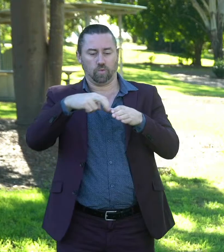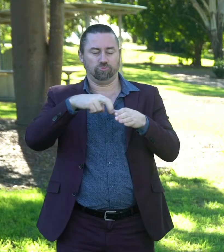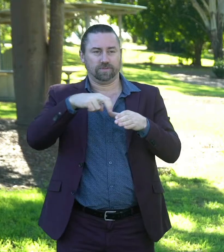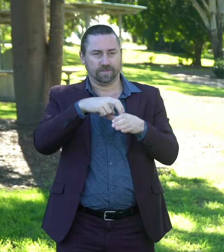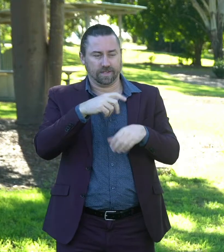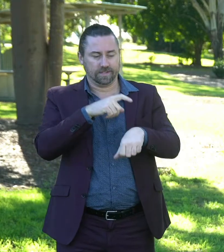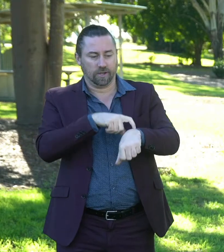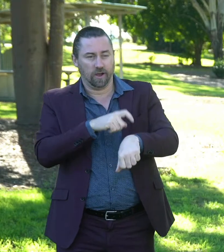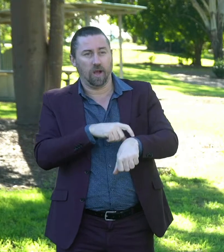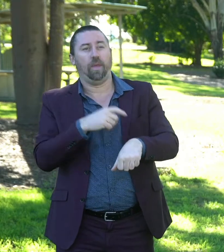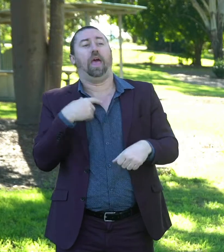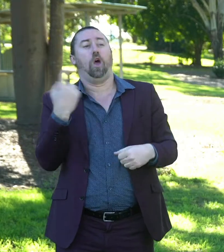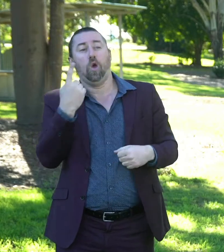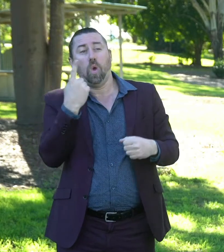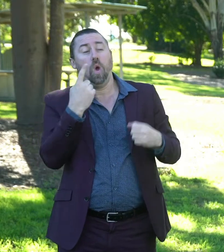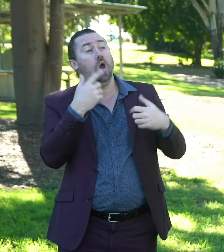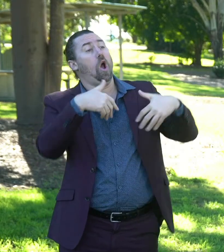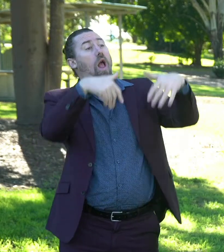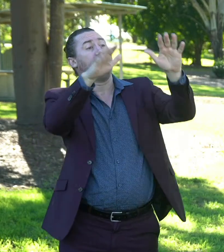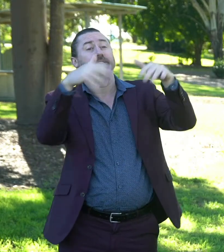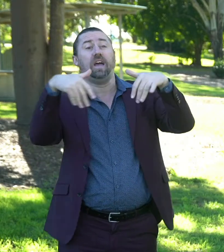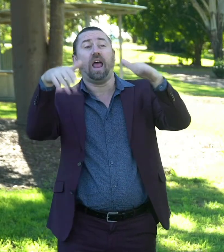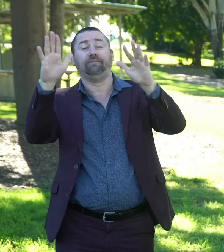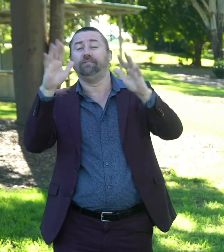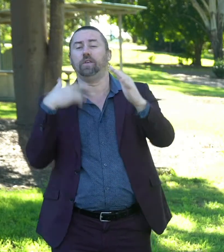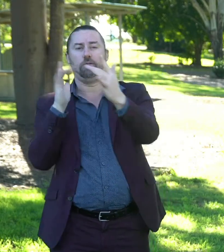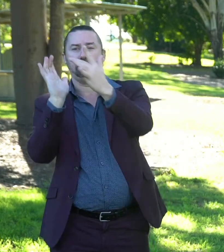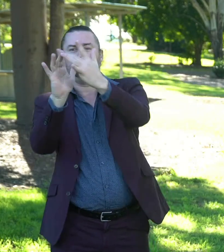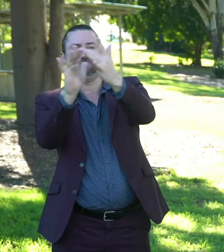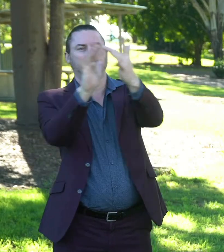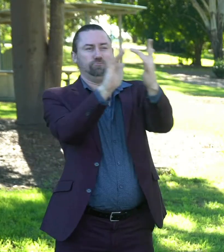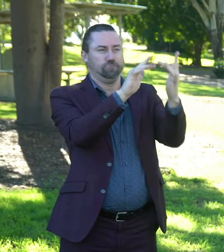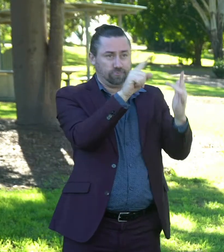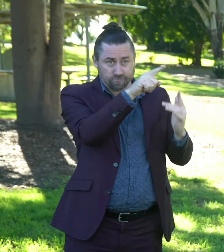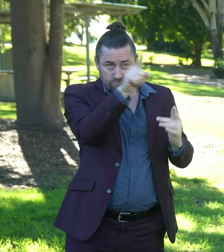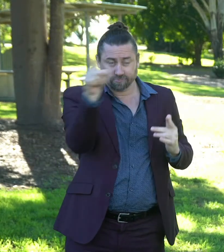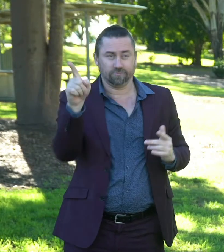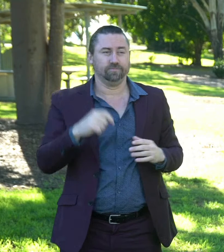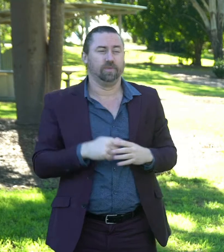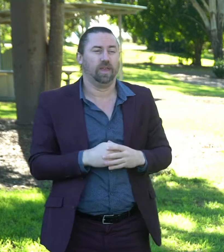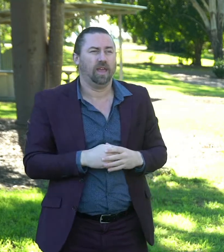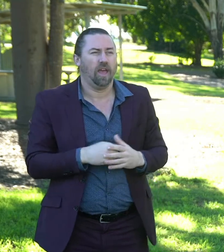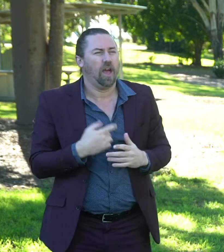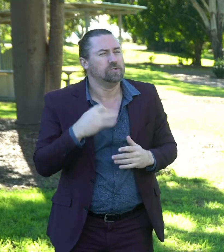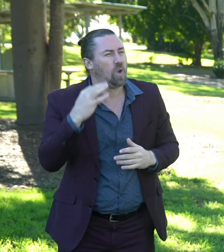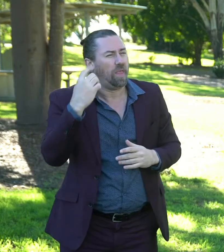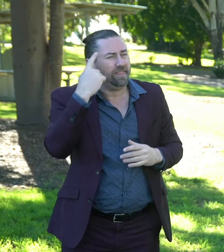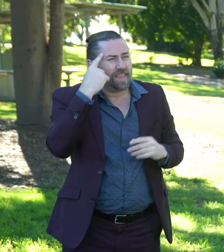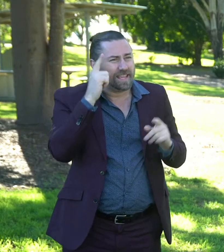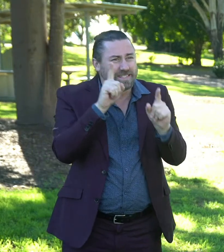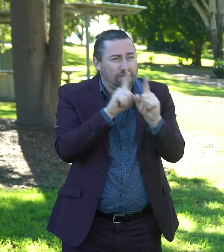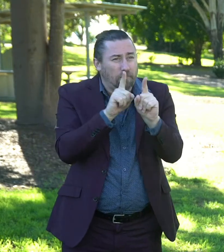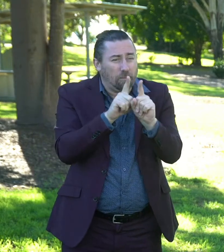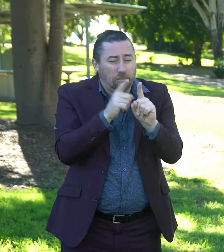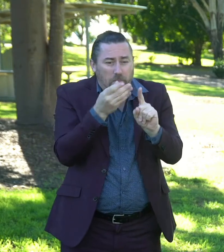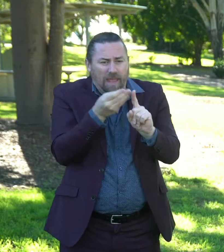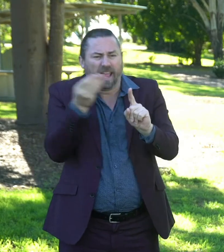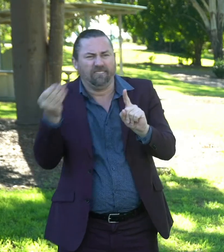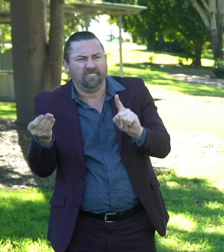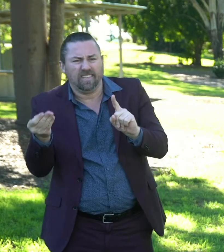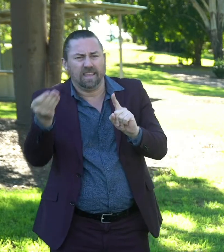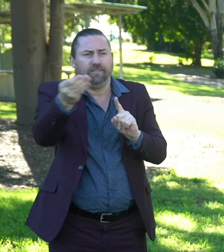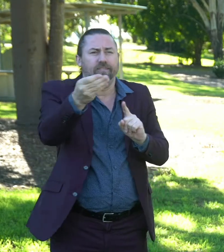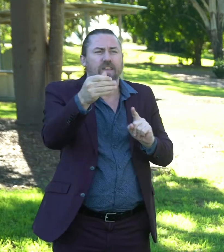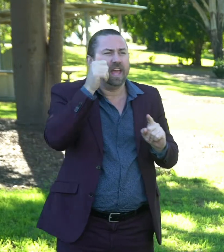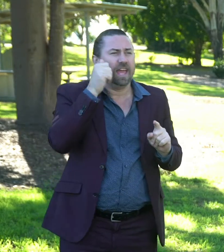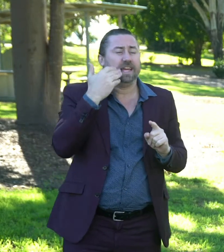contact traced everyone who'd left that floor for an extended period. I don't think this was the same transmission event that